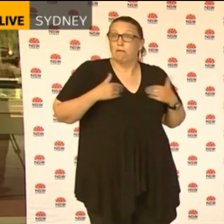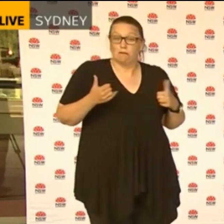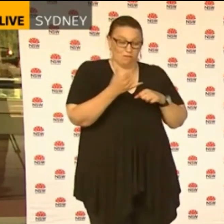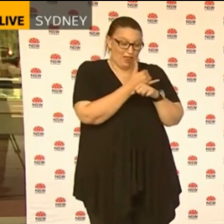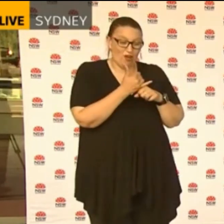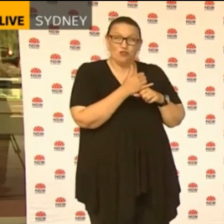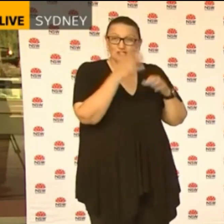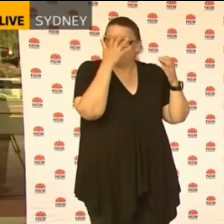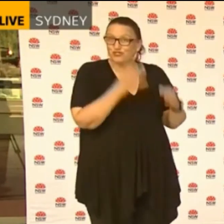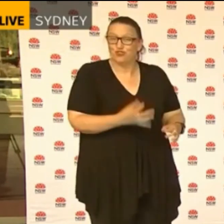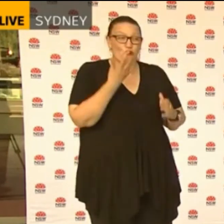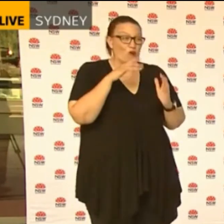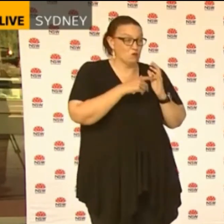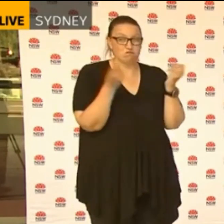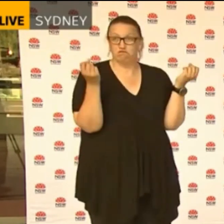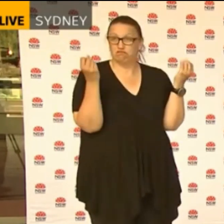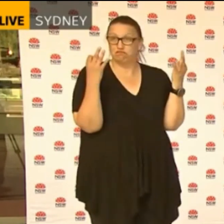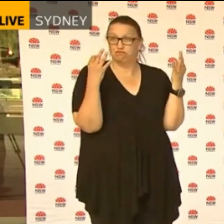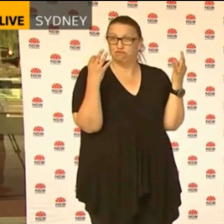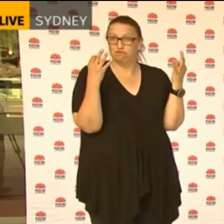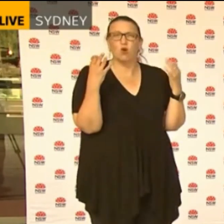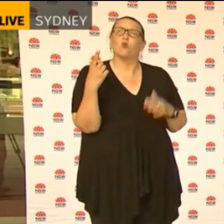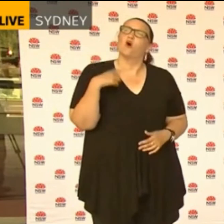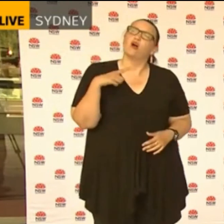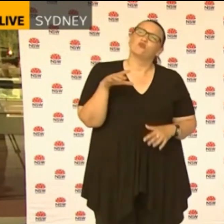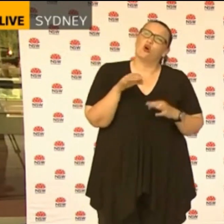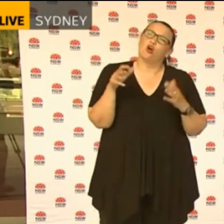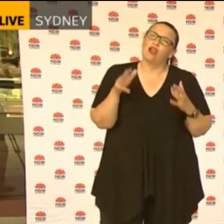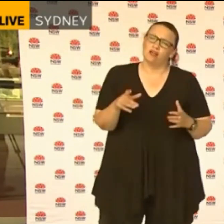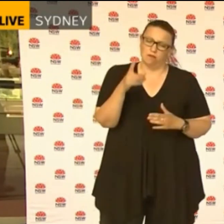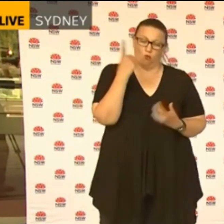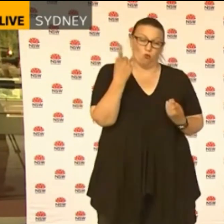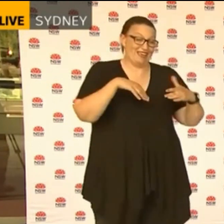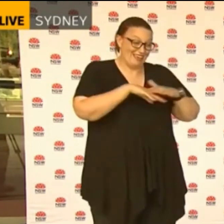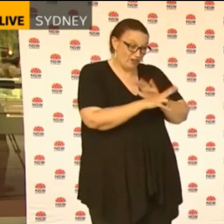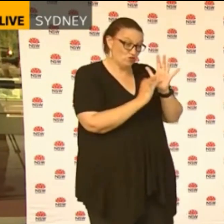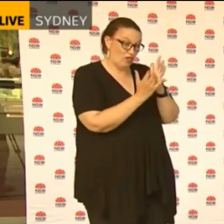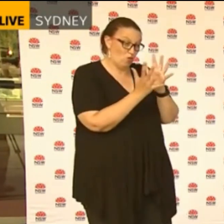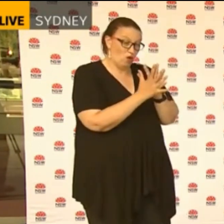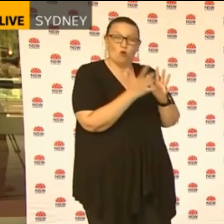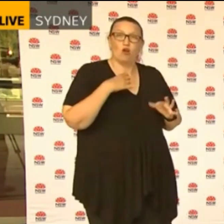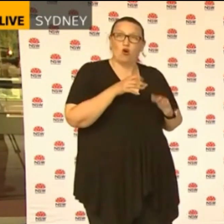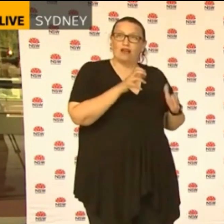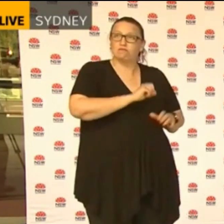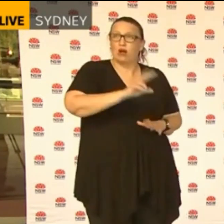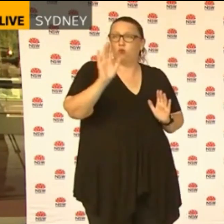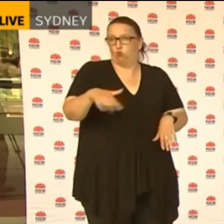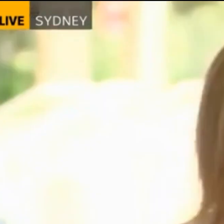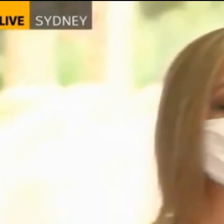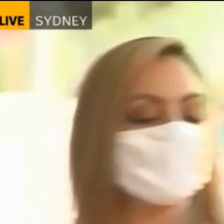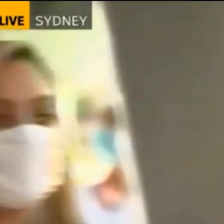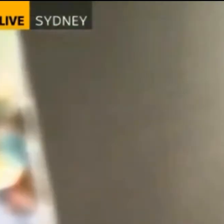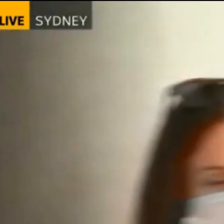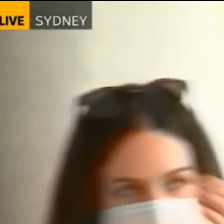South Wales. So I don't see why any state is precluding New South Wales residents or people in New South Wales from moving freely back home. Premier, is